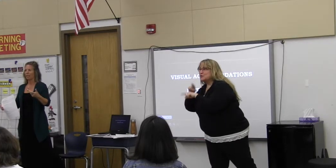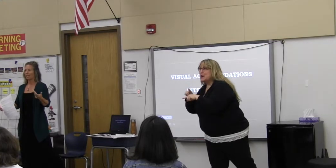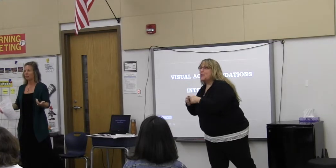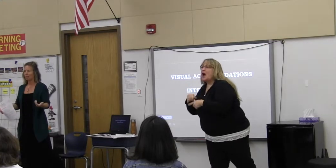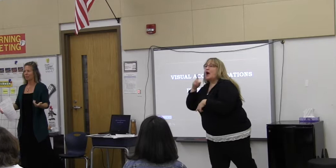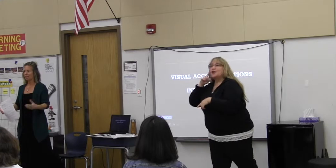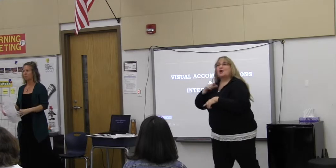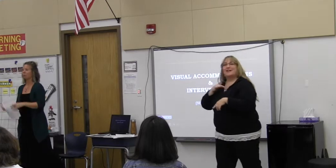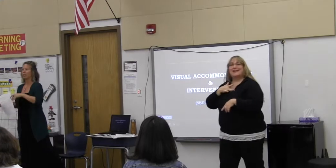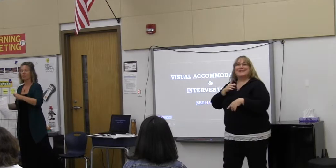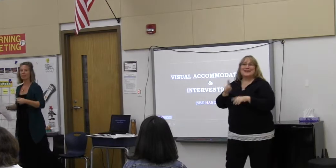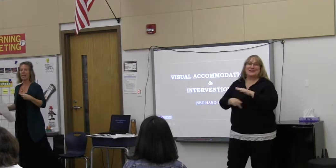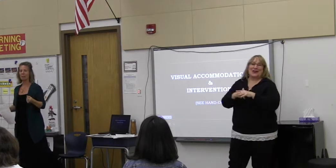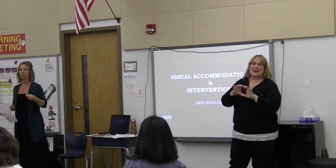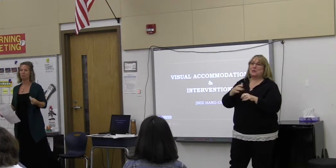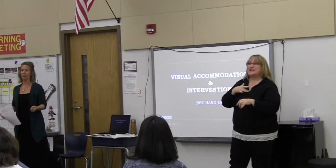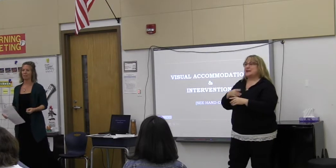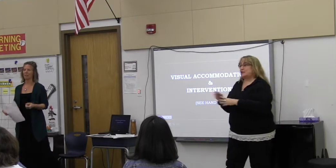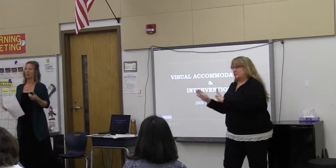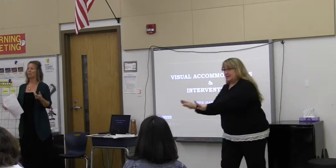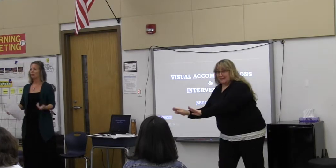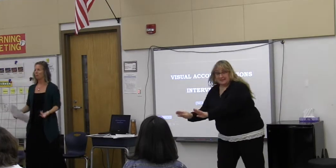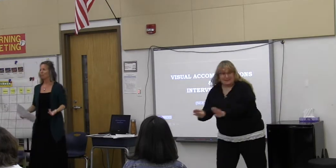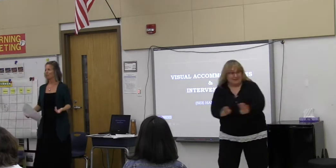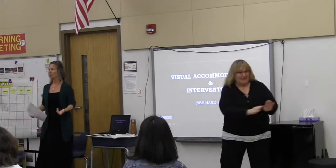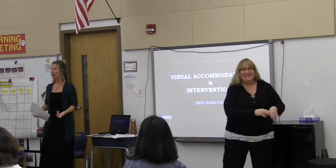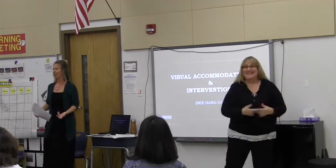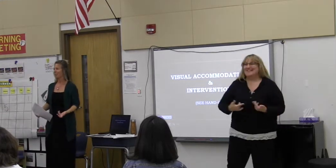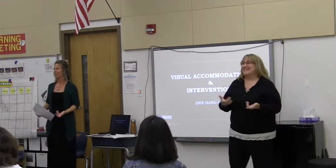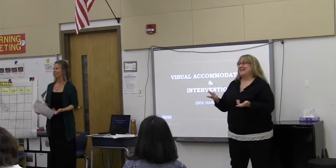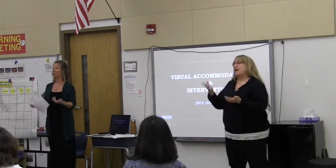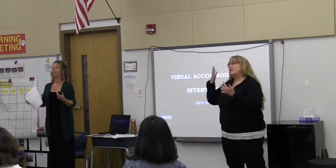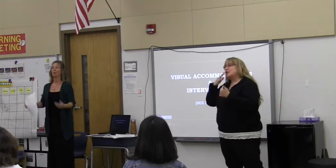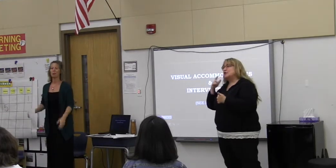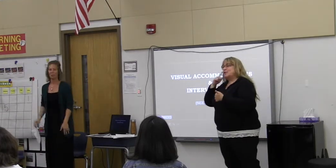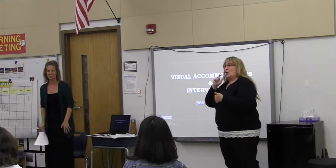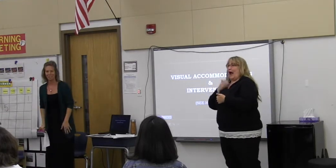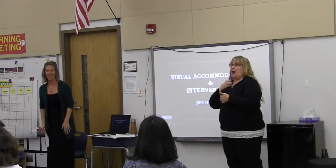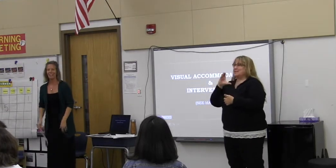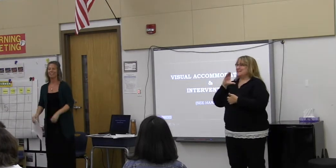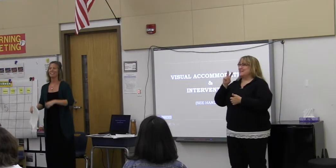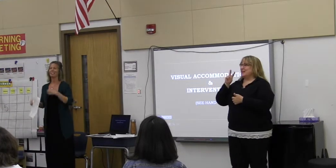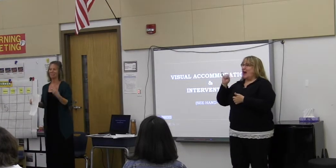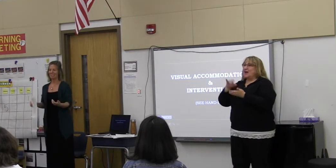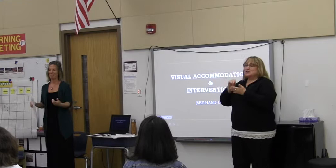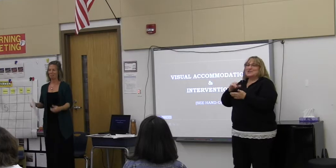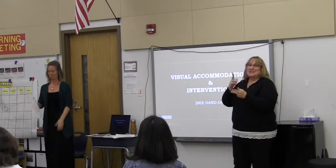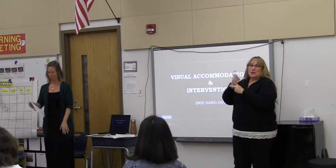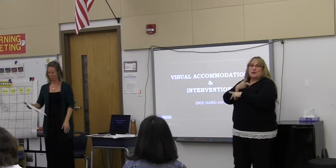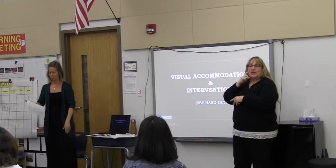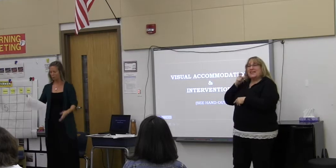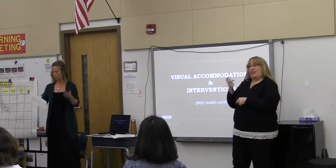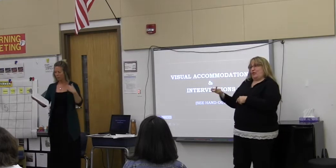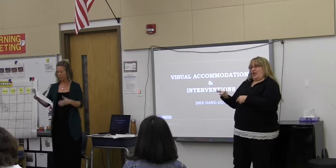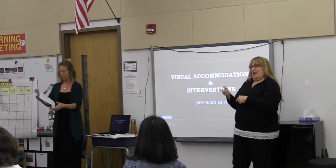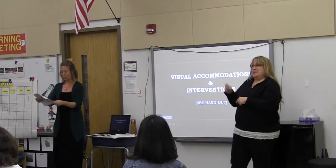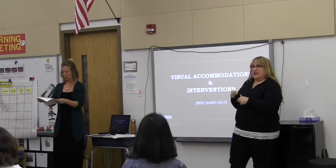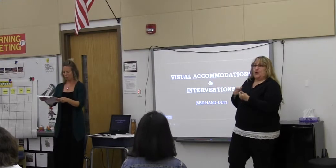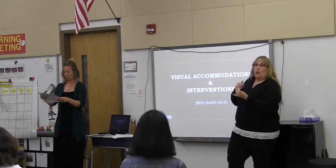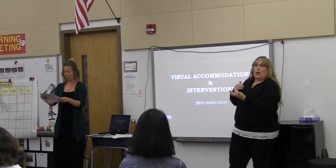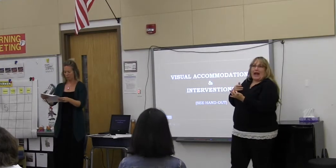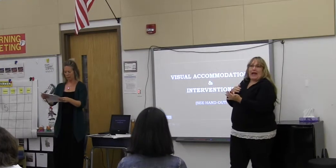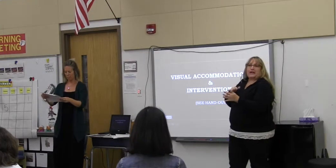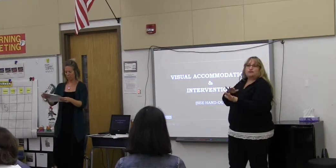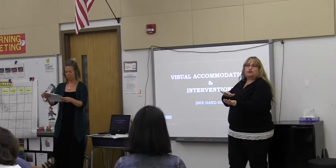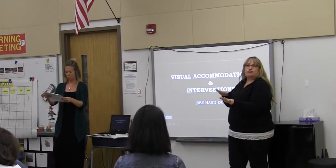of kindergarten classrooms, things happen fast, which unfortunately for our guys is the worst. They need wait time. So just